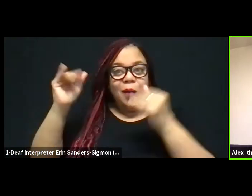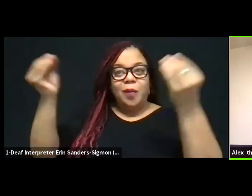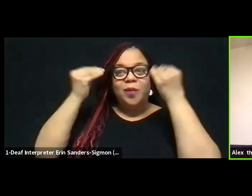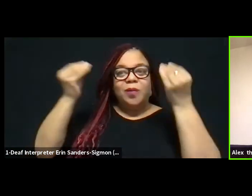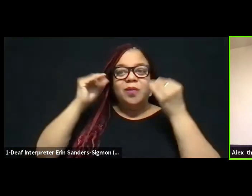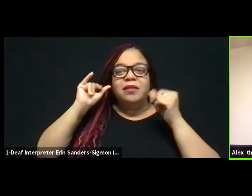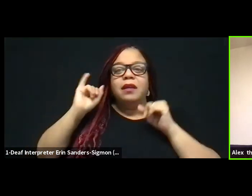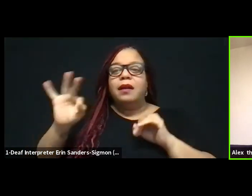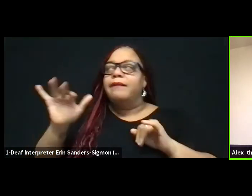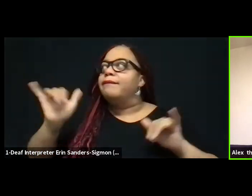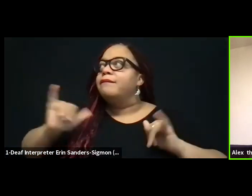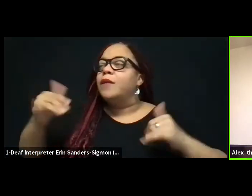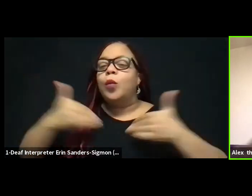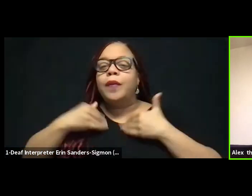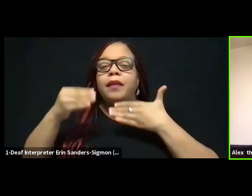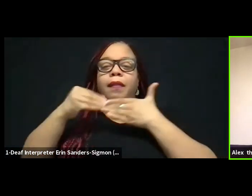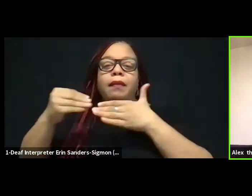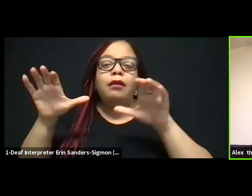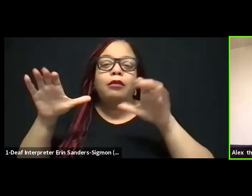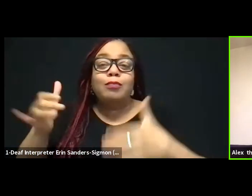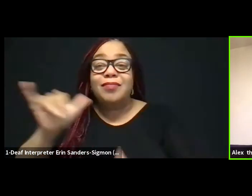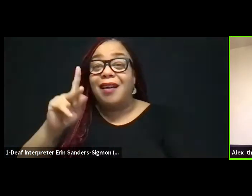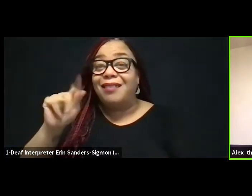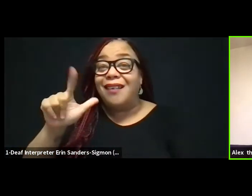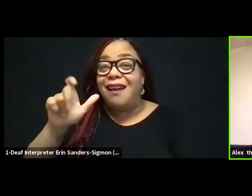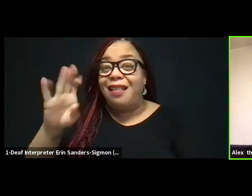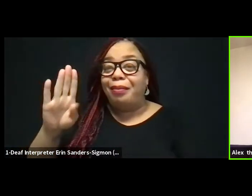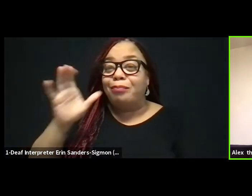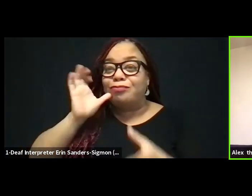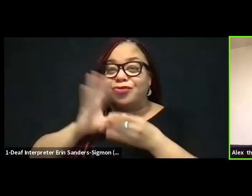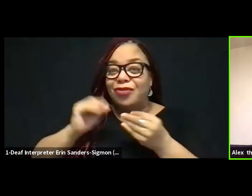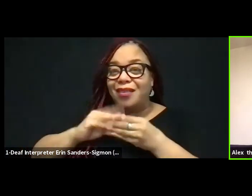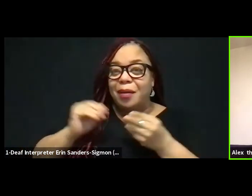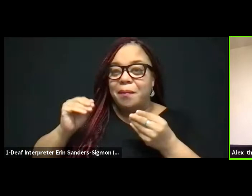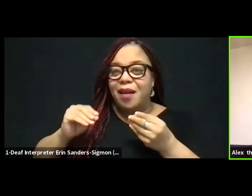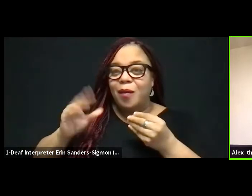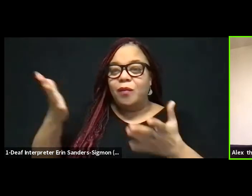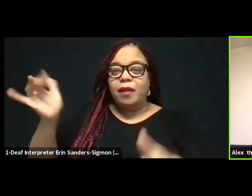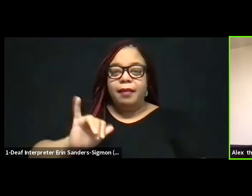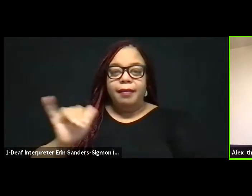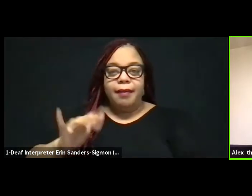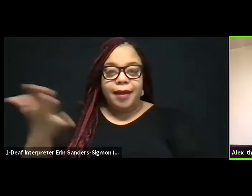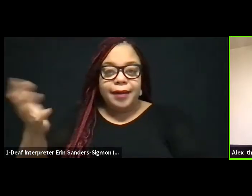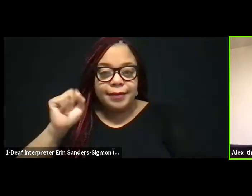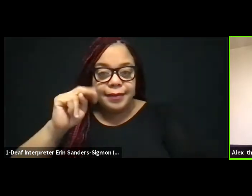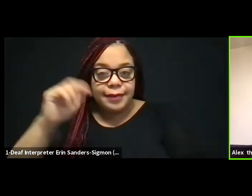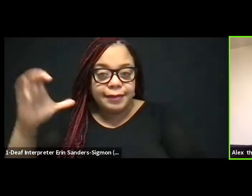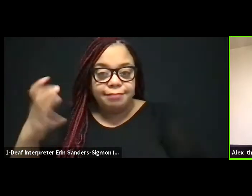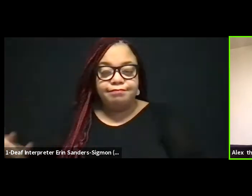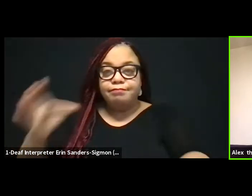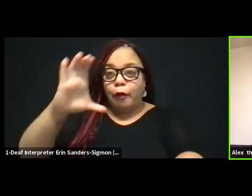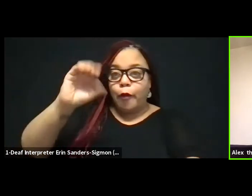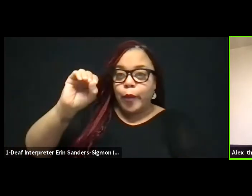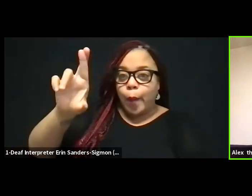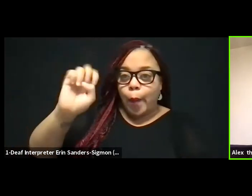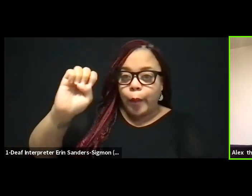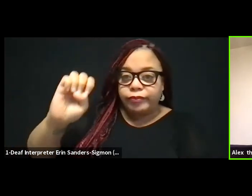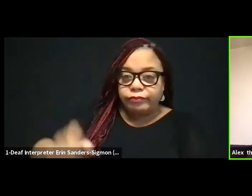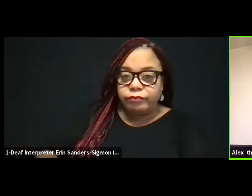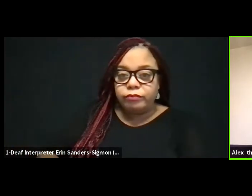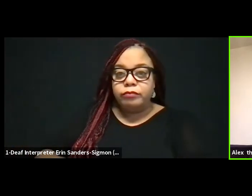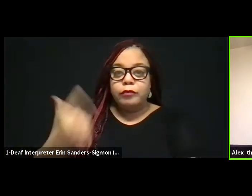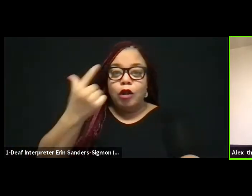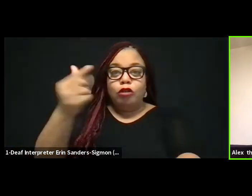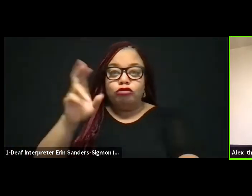Young Lords, Black Panthers, the Ghetto Brothers, all these spaces and